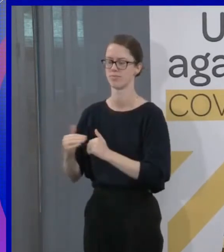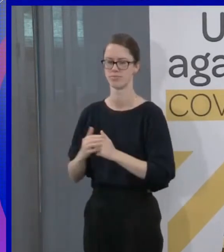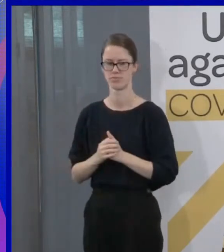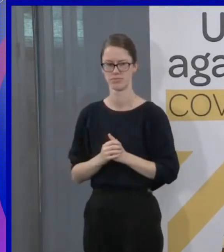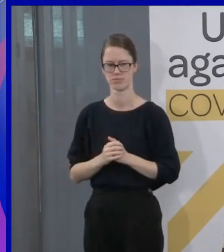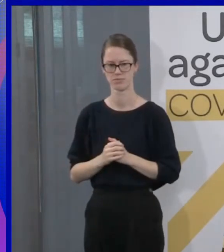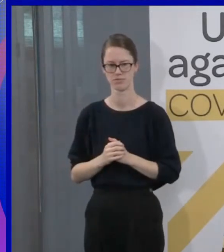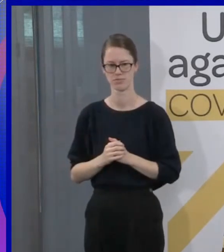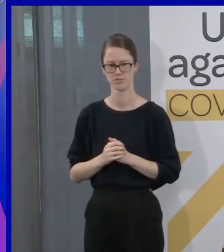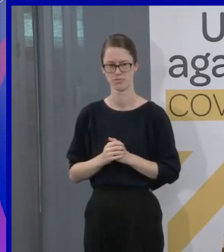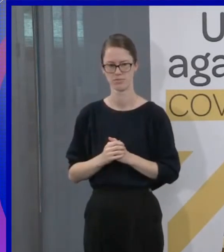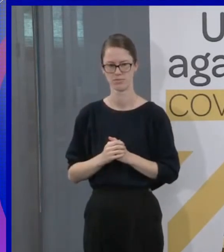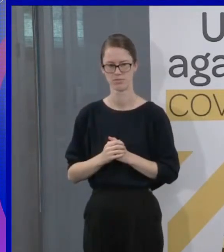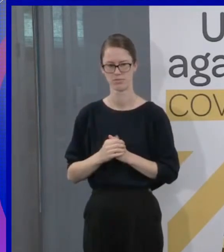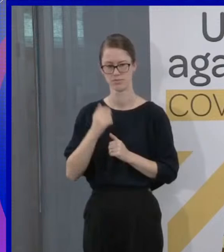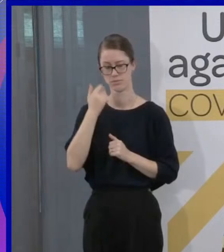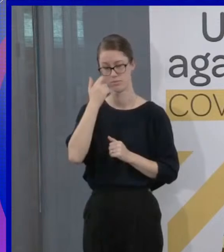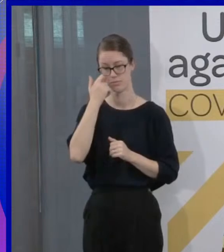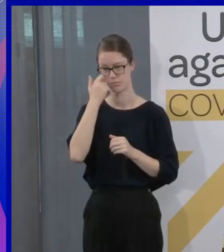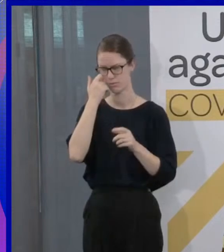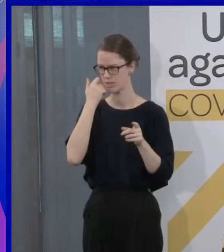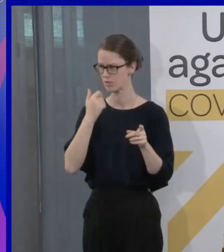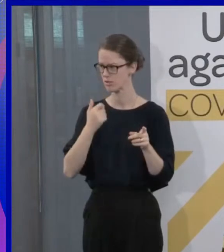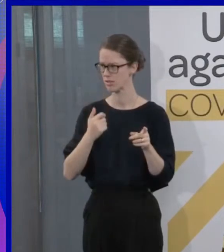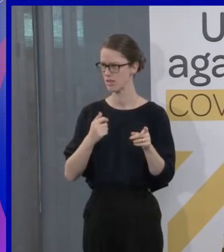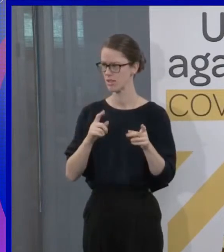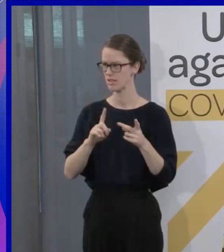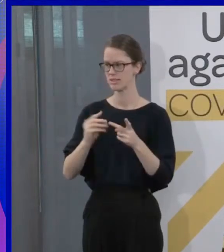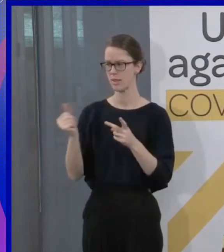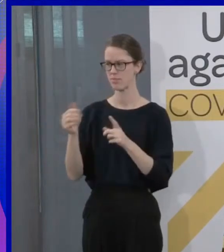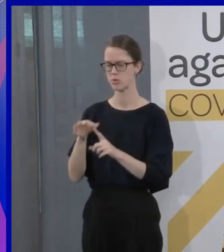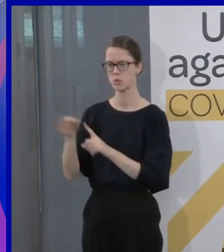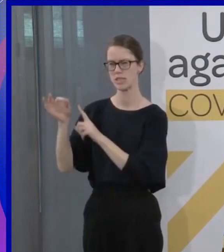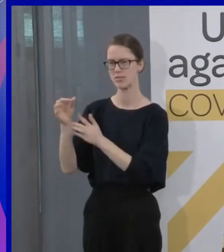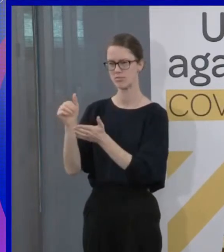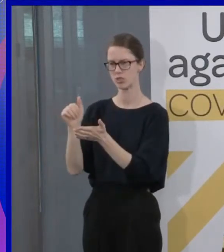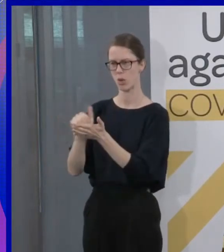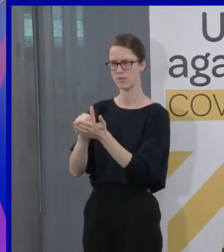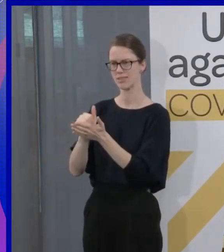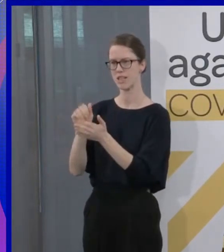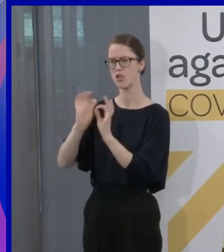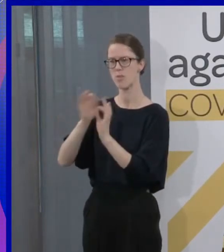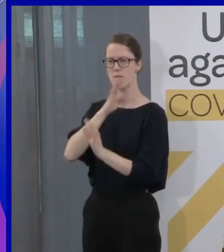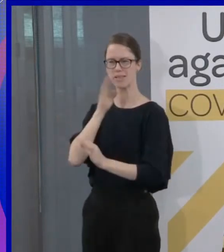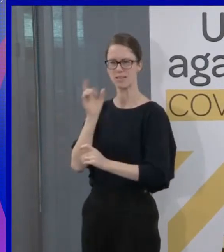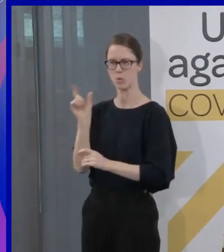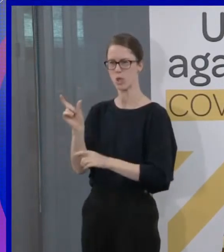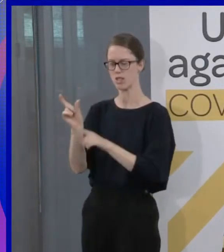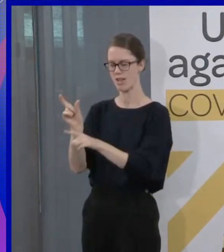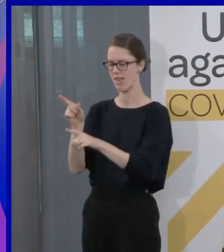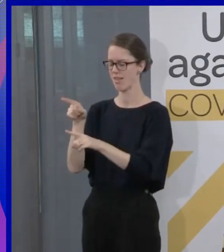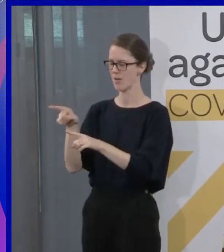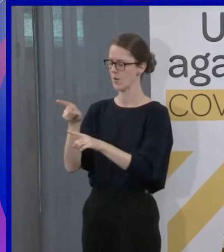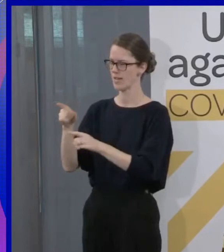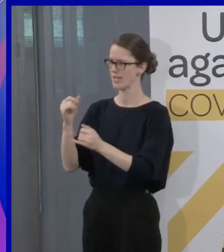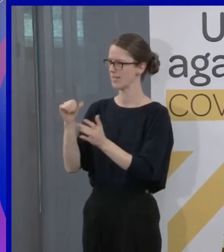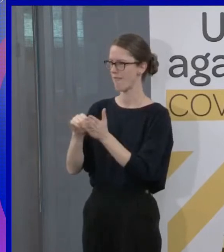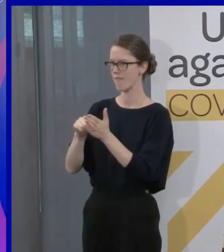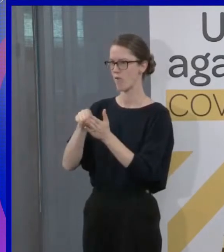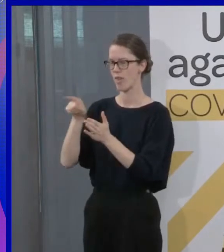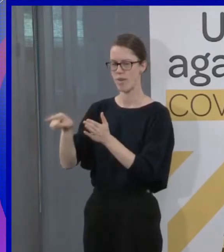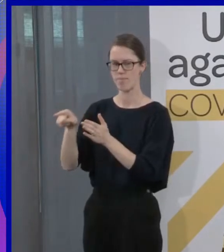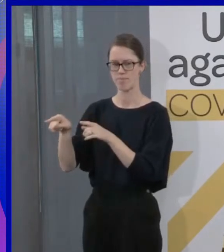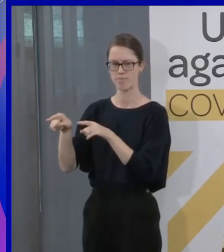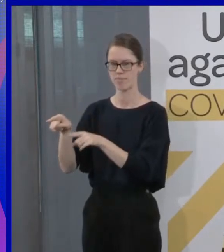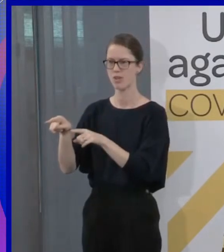lot of them, though, are obviously hurting quite a bit more this time round than they were the first time, and some Sure. would quite probably argue there's not much of a difference